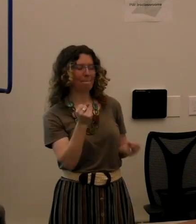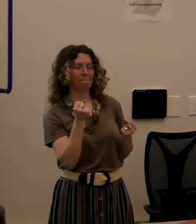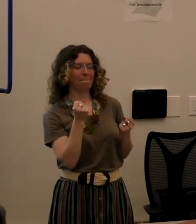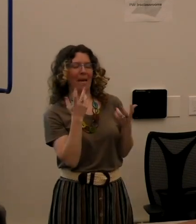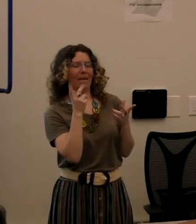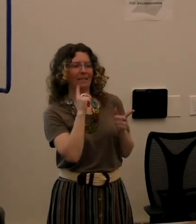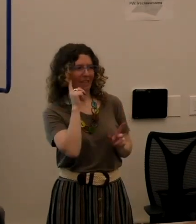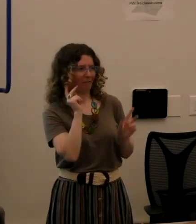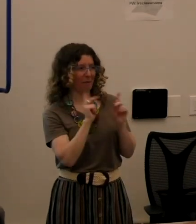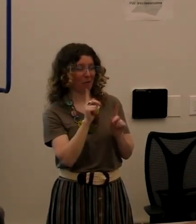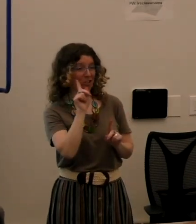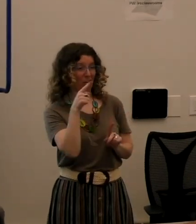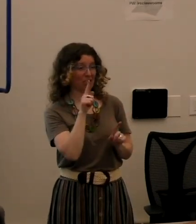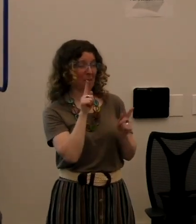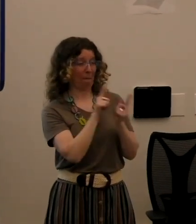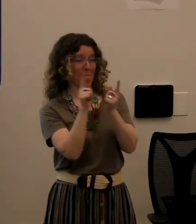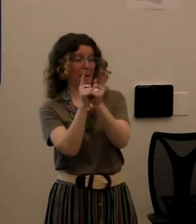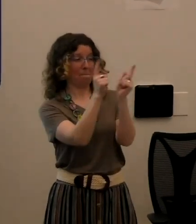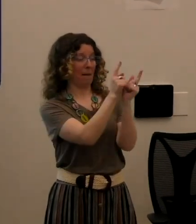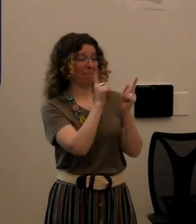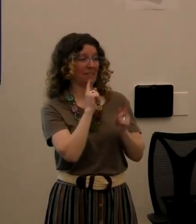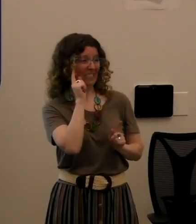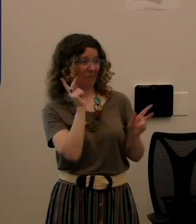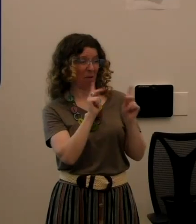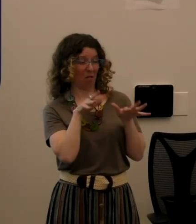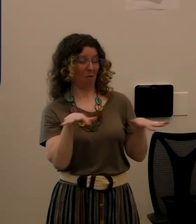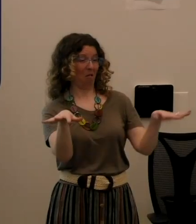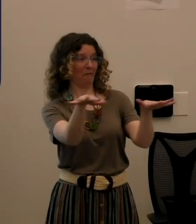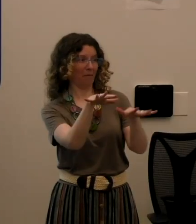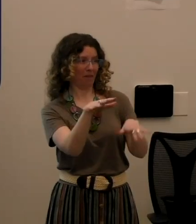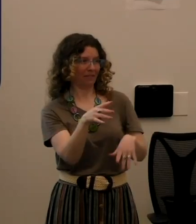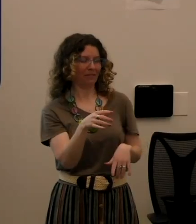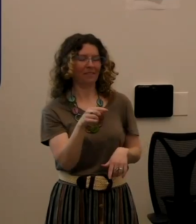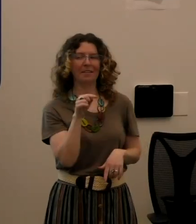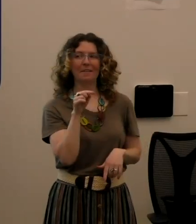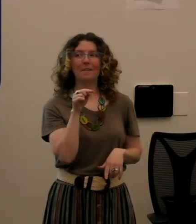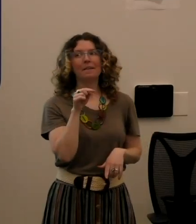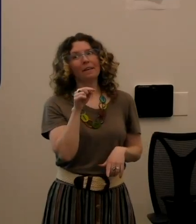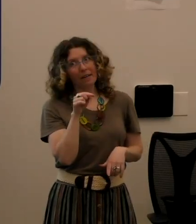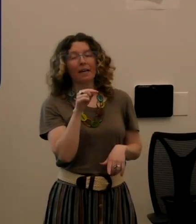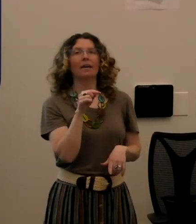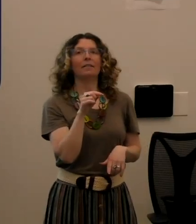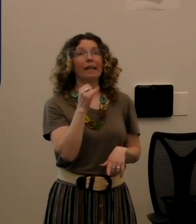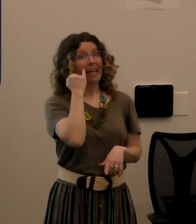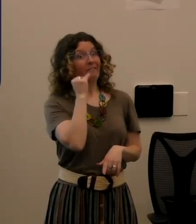and Washington, DC as well. There are so many deaf people that you bump into. They're all over.